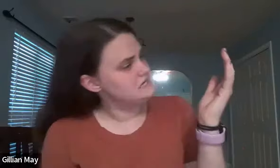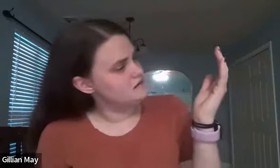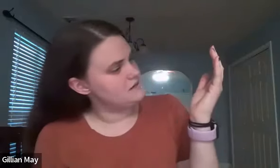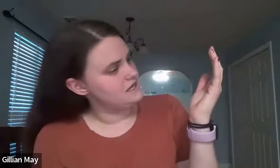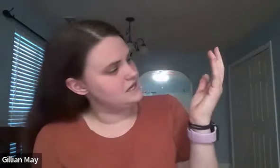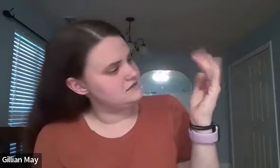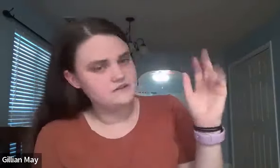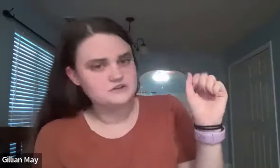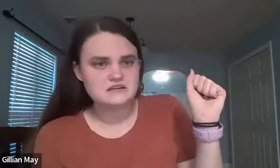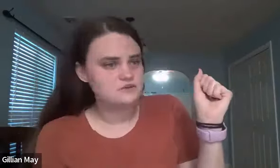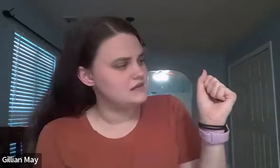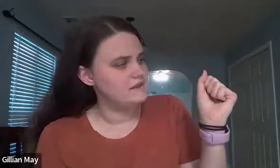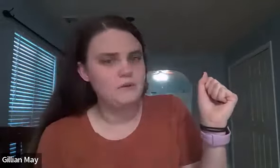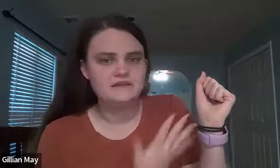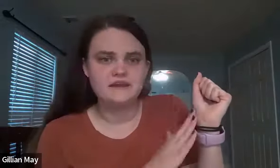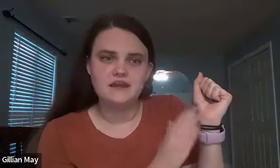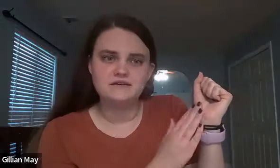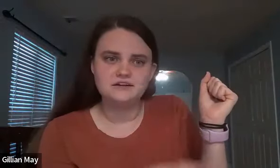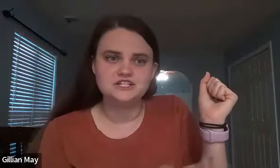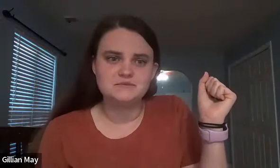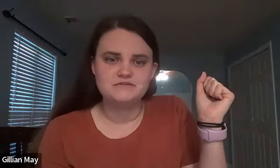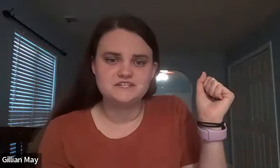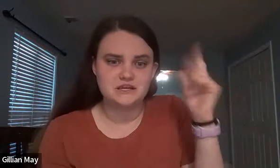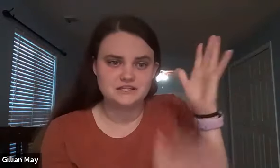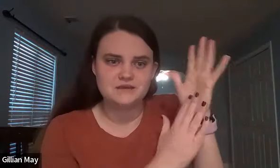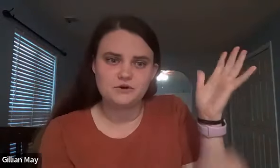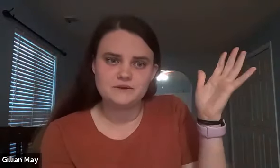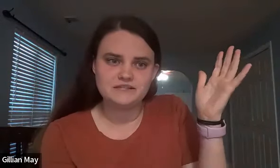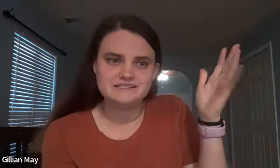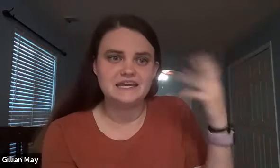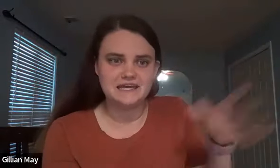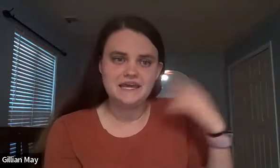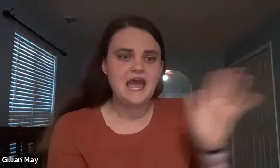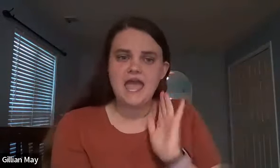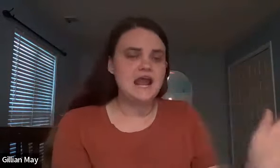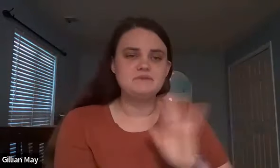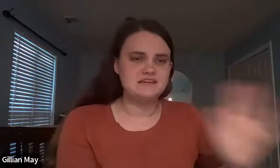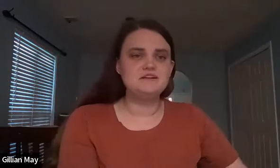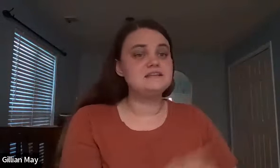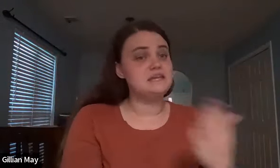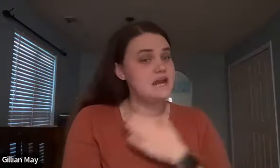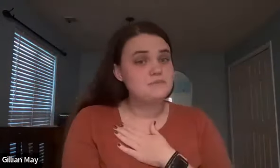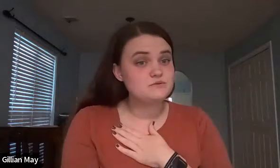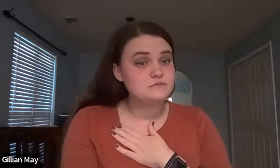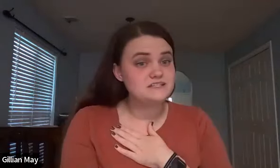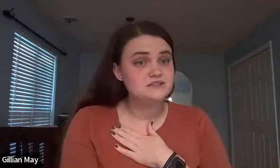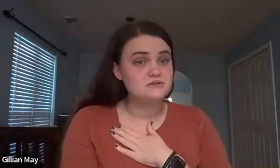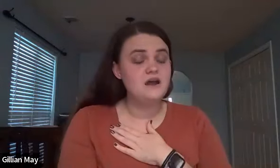stare at my hand and they'll stare at their hand, like waiting, like, hey, aren't you going to move the hand shape for me, please? Like, it happens every class and it happens with me too. I